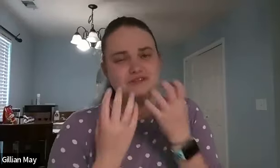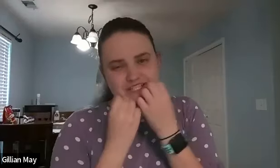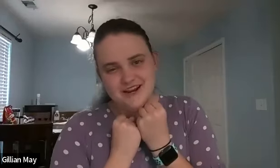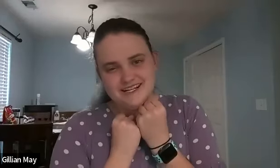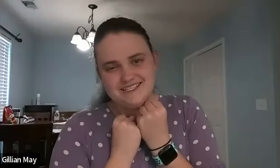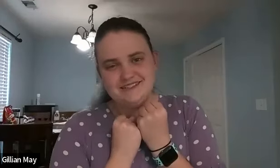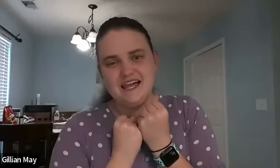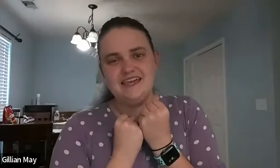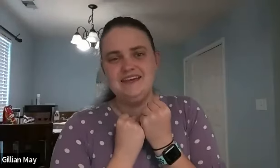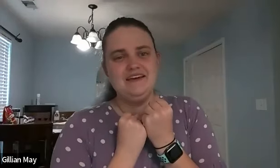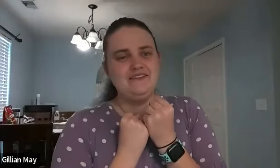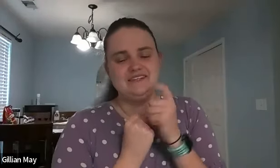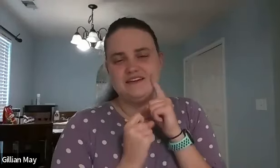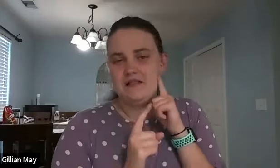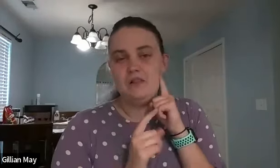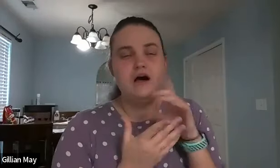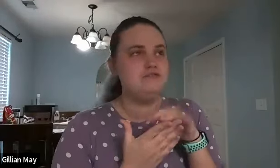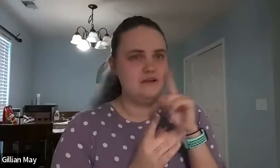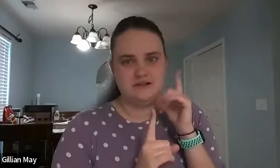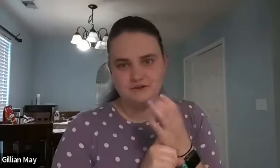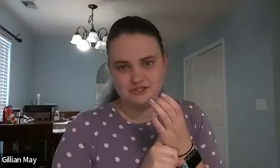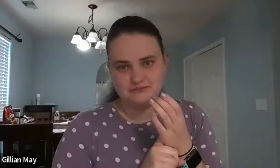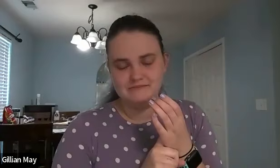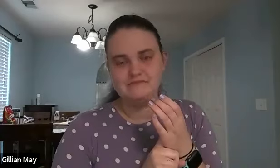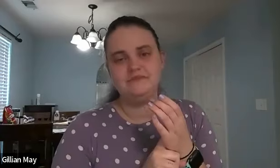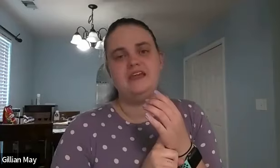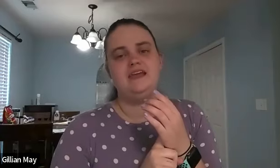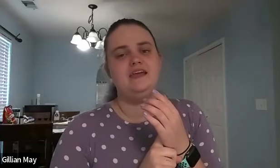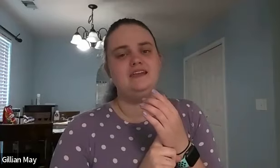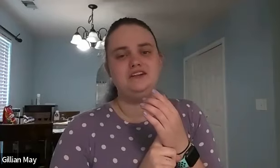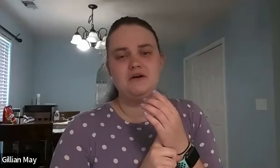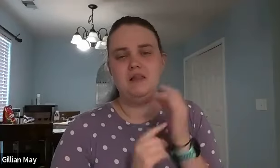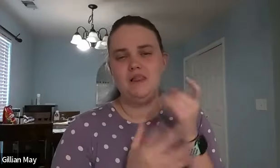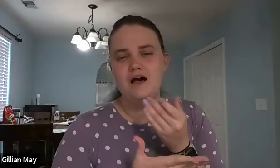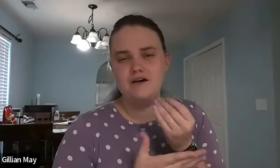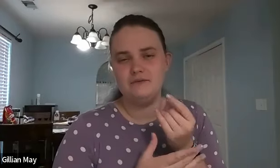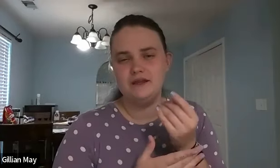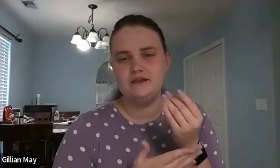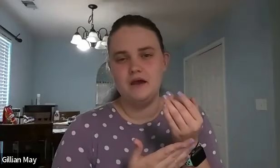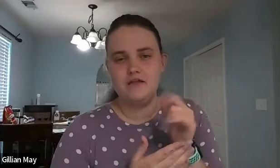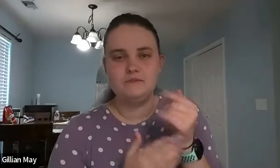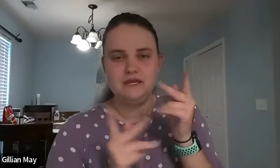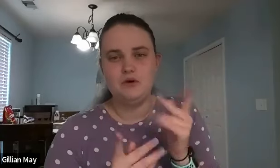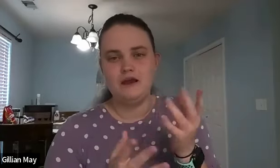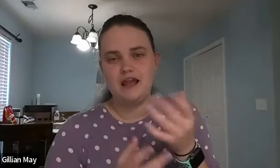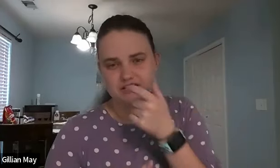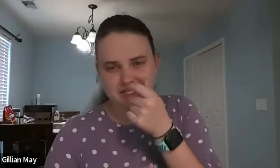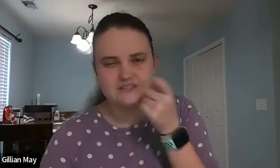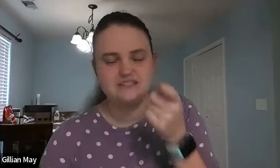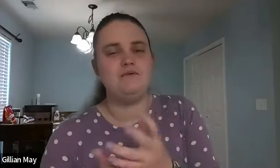really cherish like the deaf. I love learning about deaf culture. And I love when other people are actually interested and